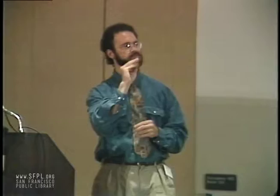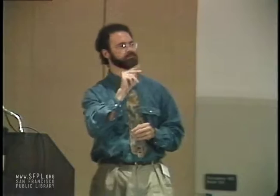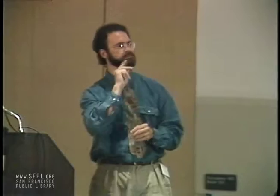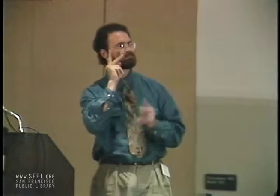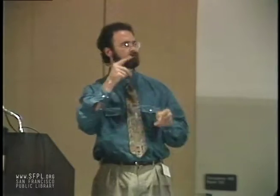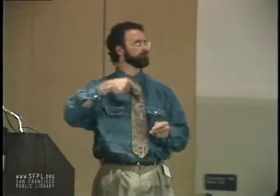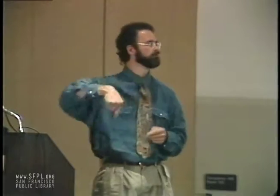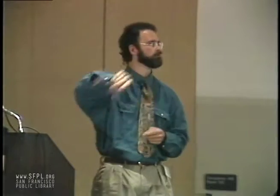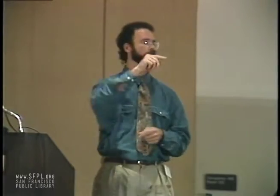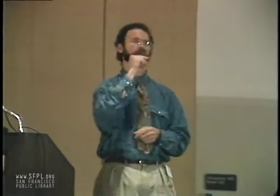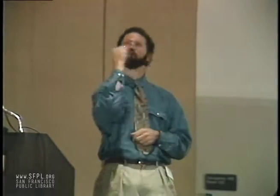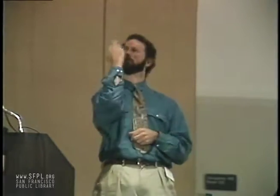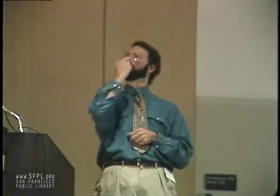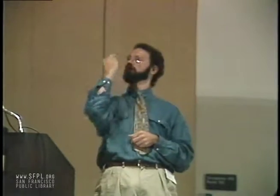first time, the difference.